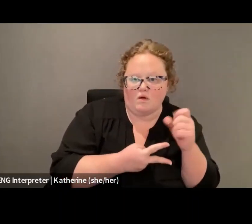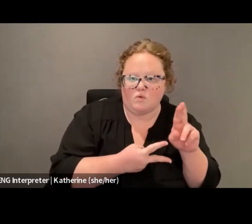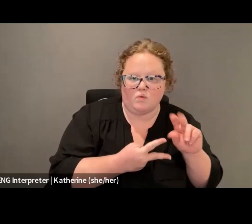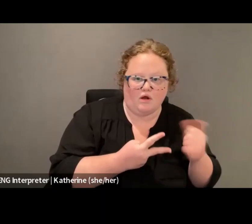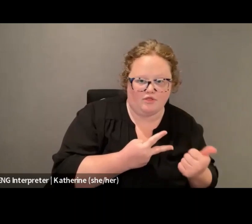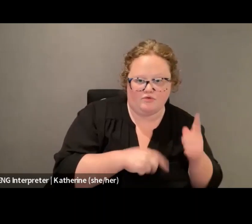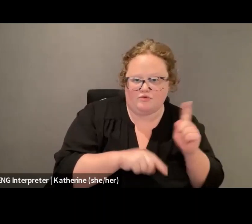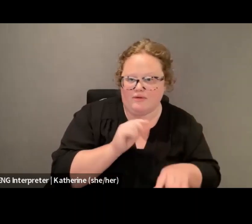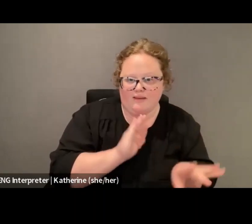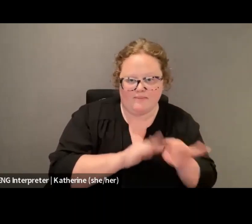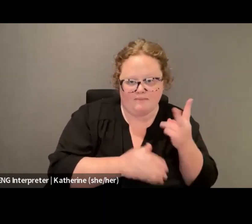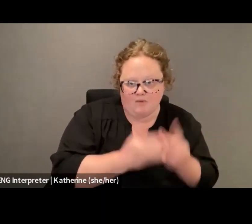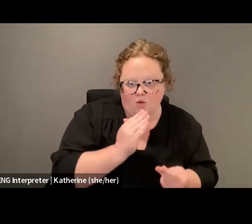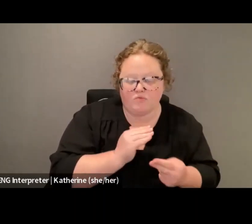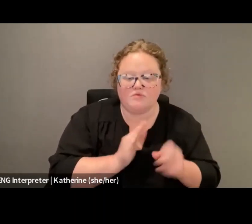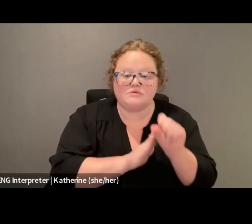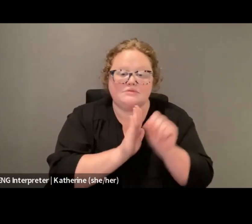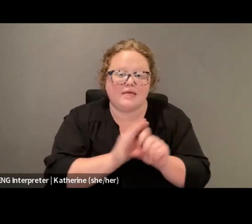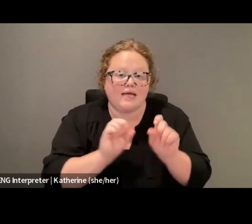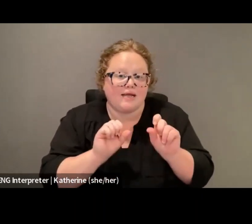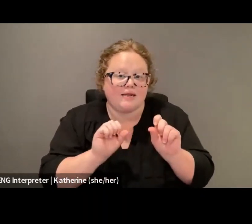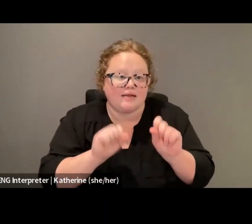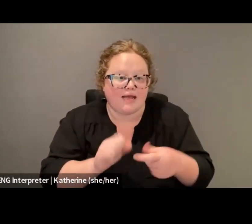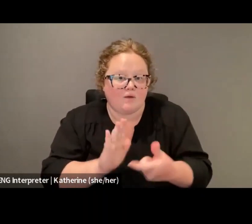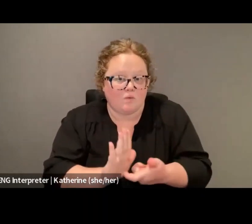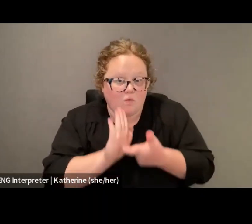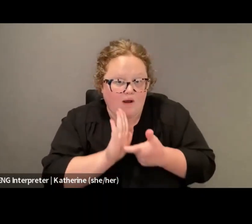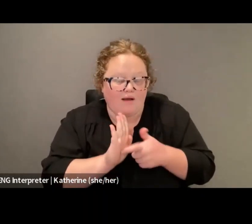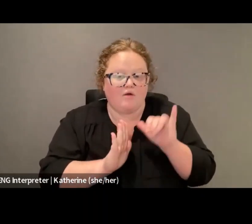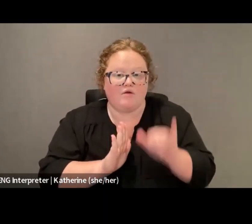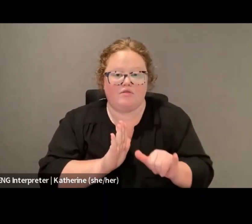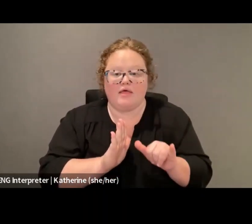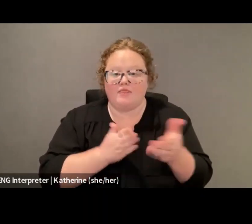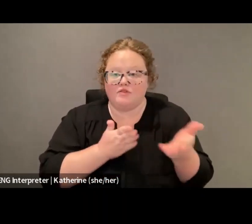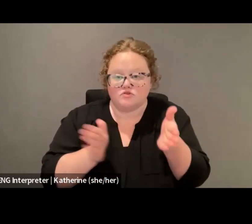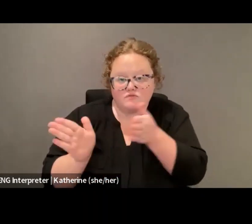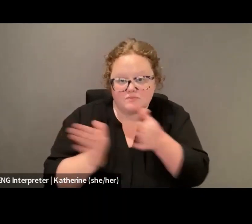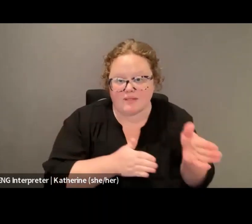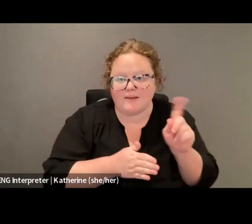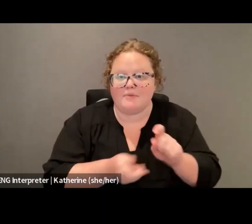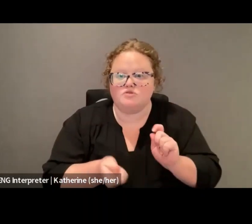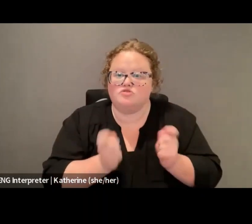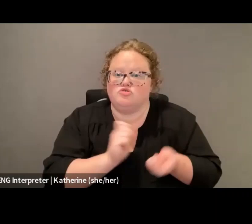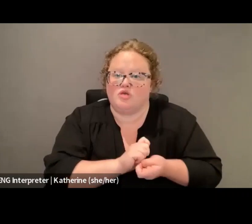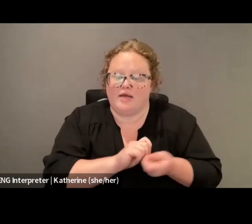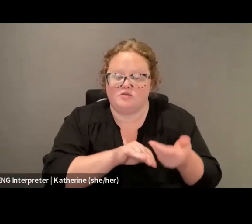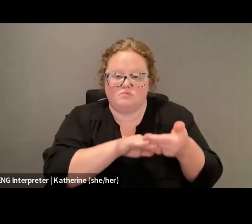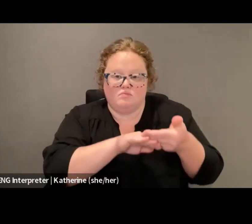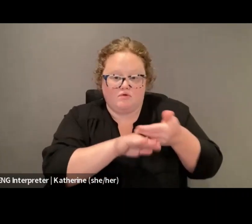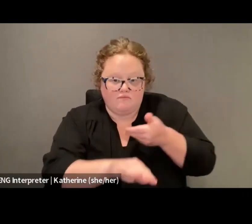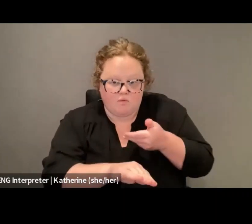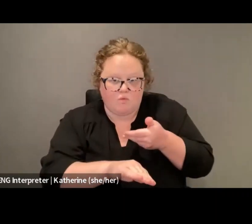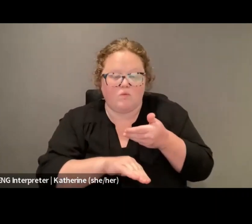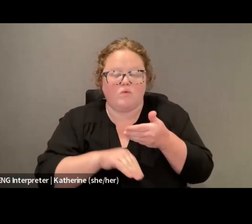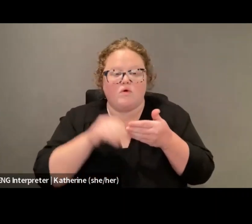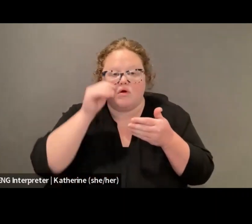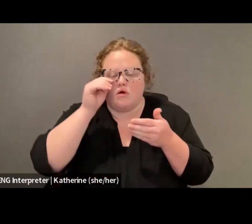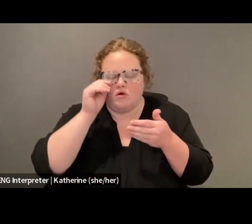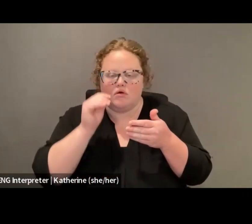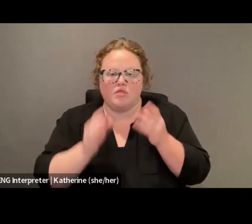to require that a participant service plan has to be changed before the participant can modify the services they spend their budget